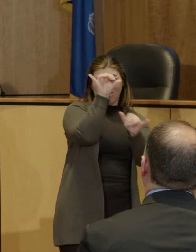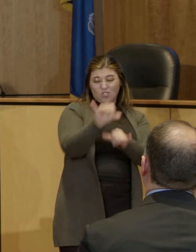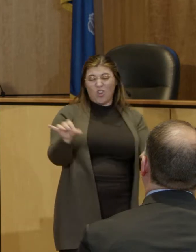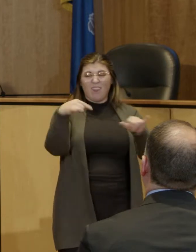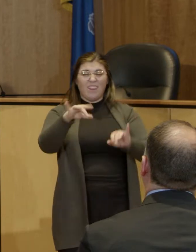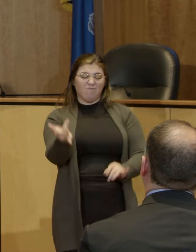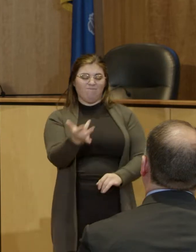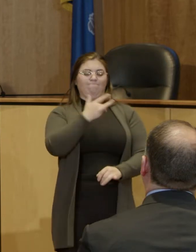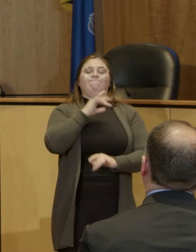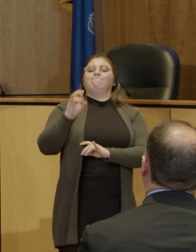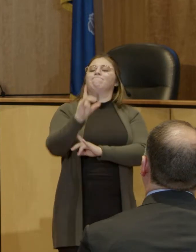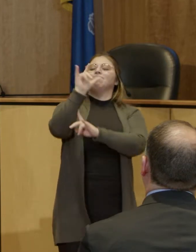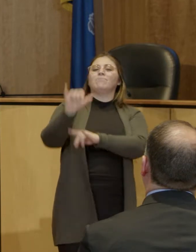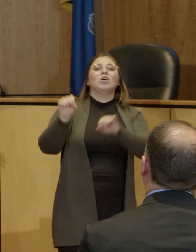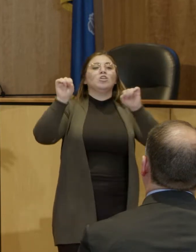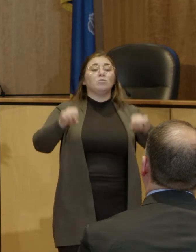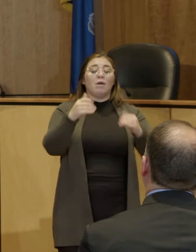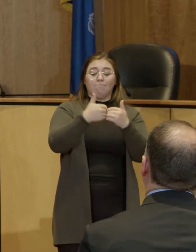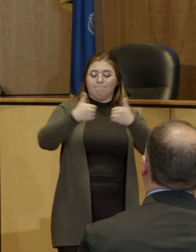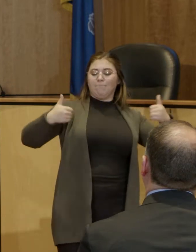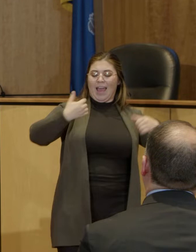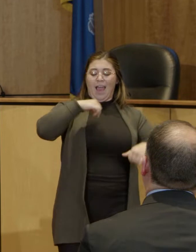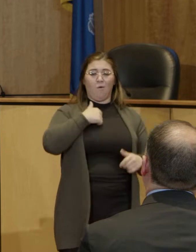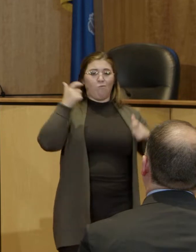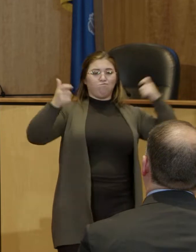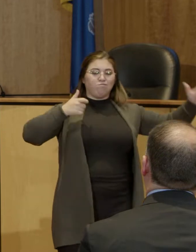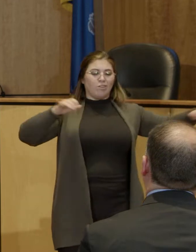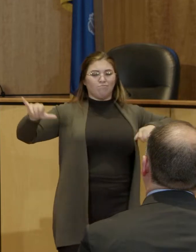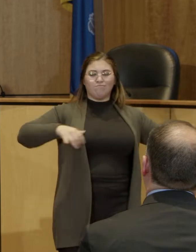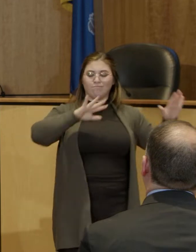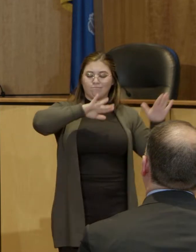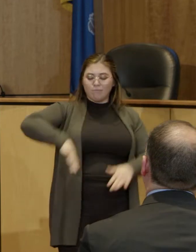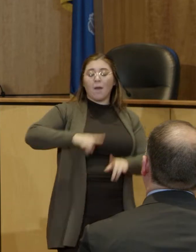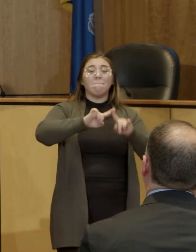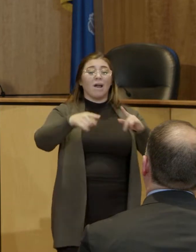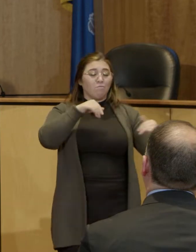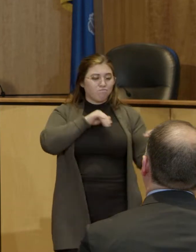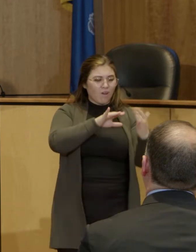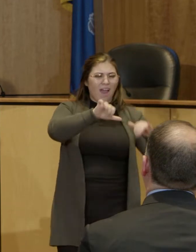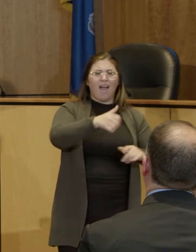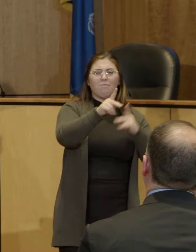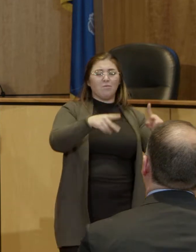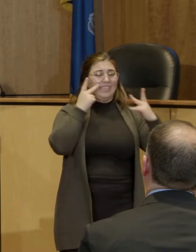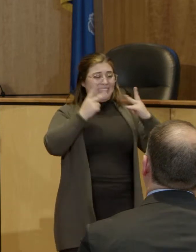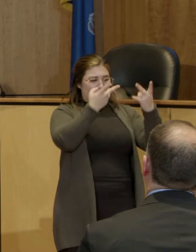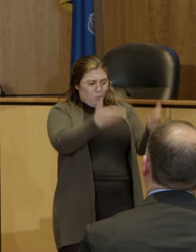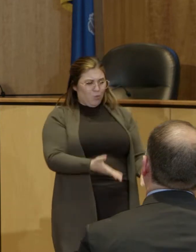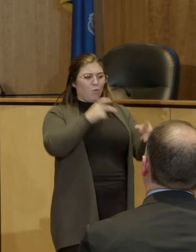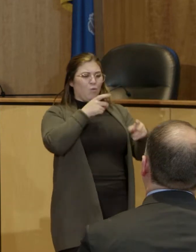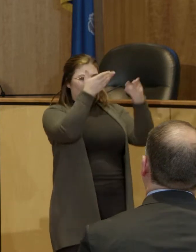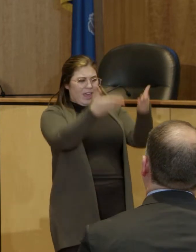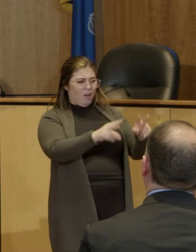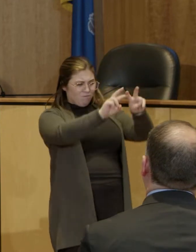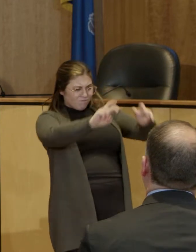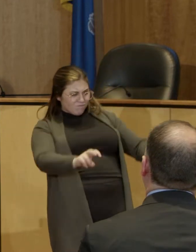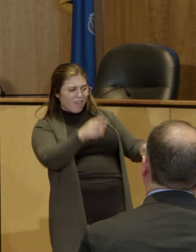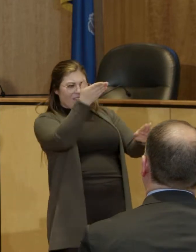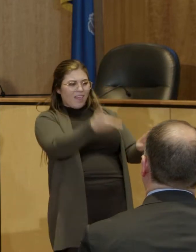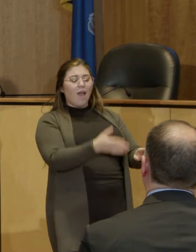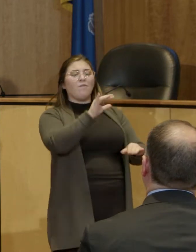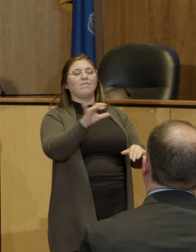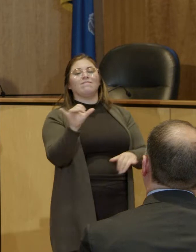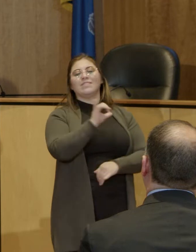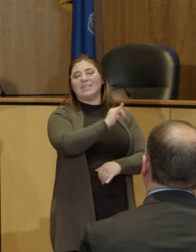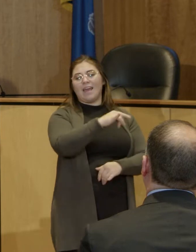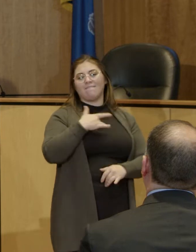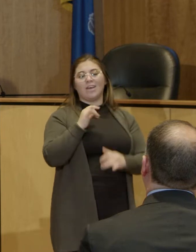is the heart of dignity, to be able to set aside our own ego in the presence of others enough to truly see them, and in return, to feel